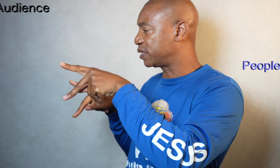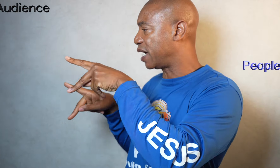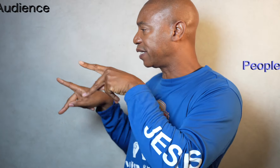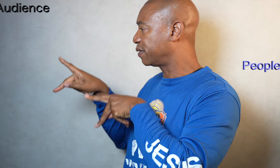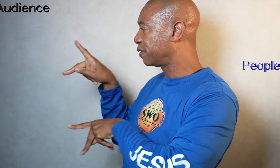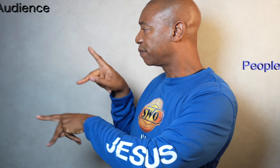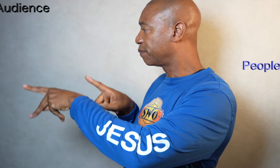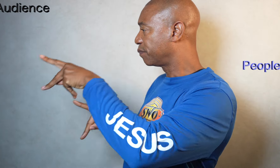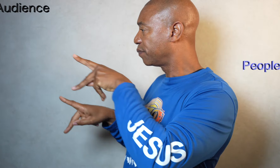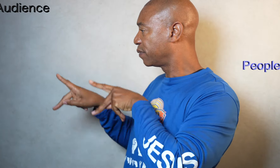side.